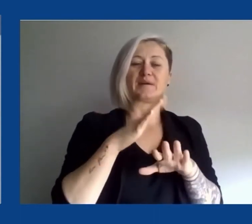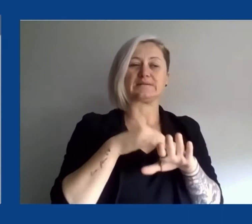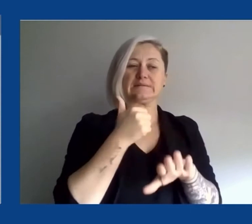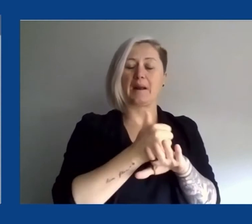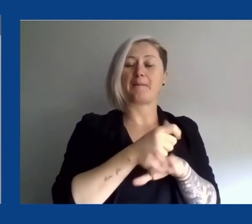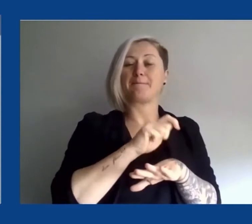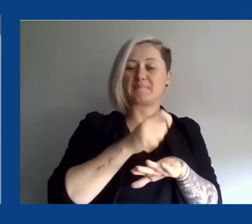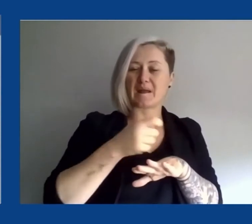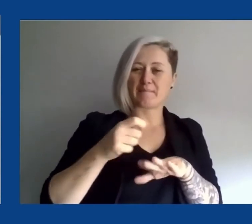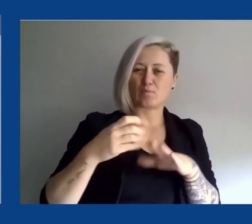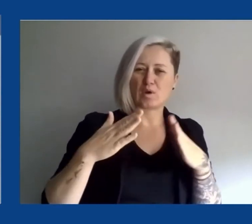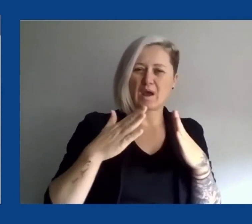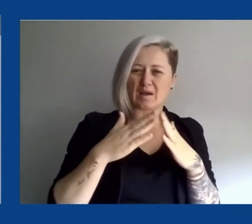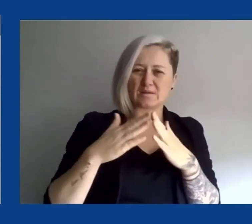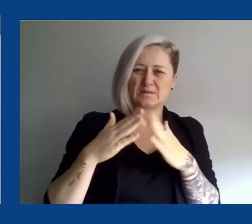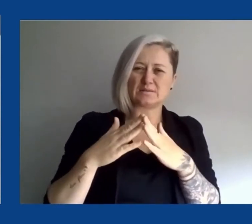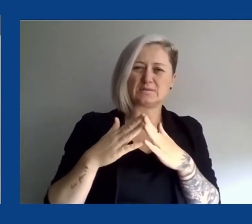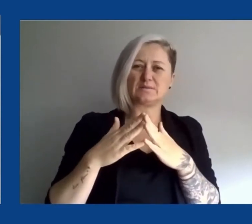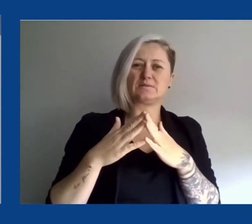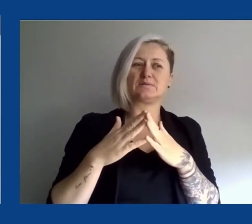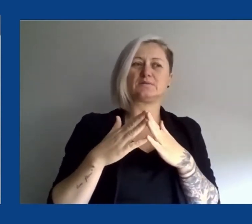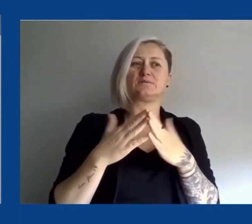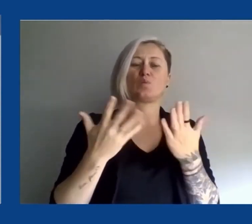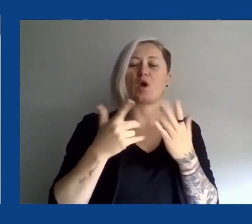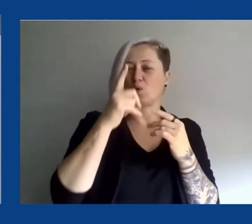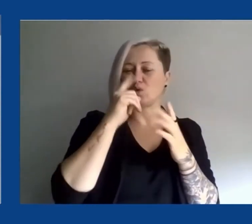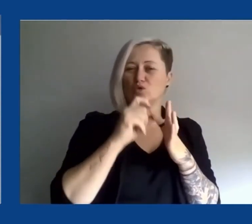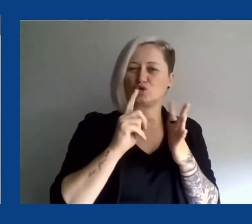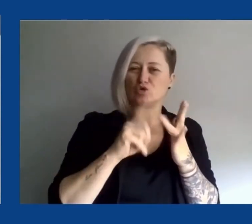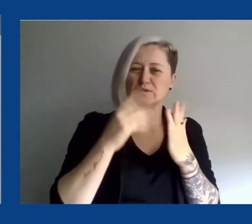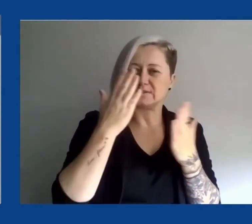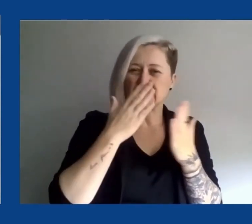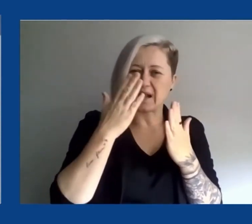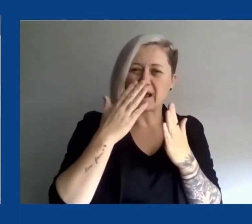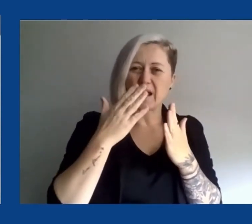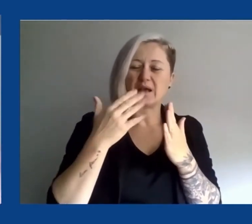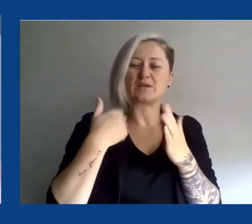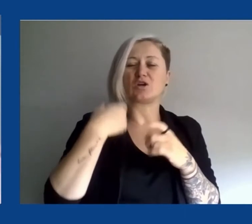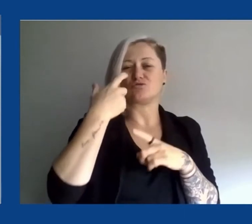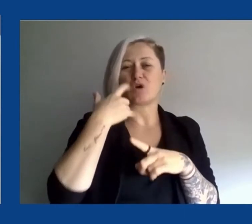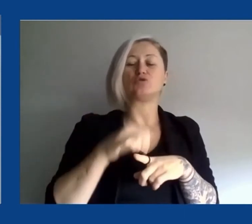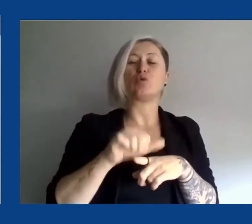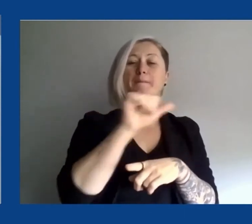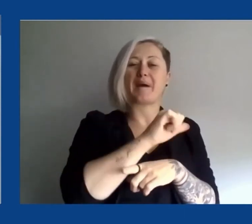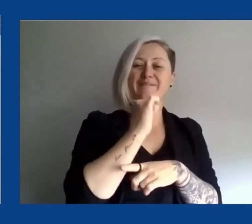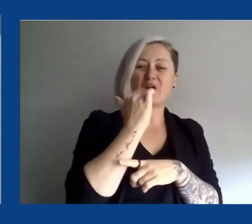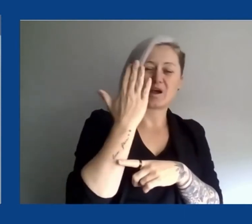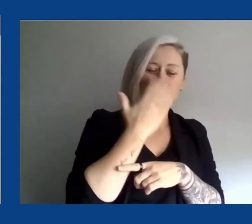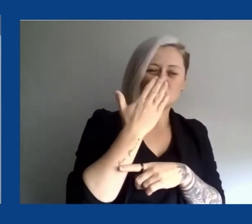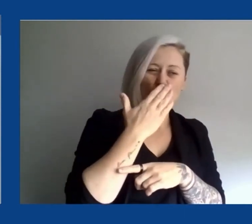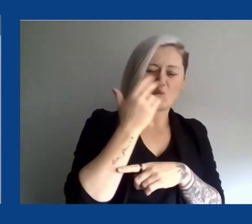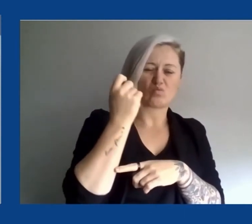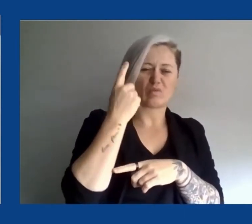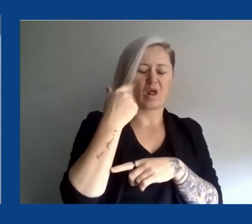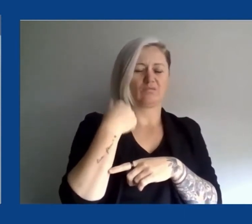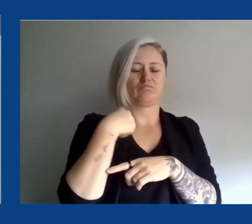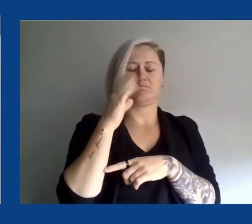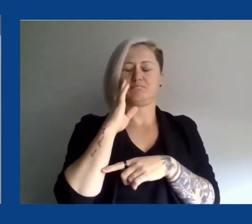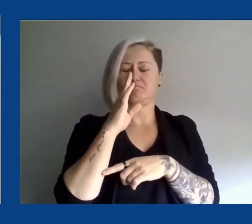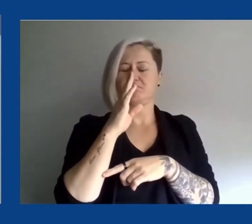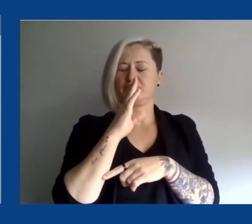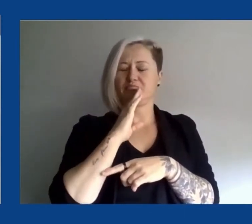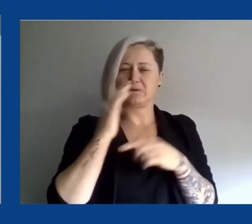houses where you could do studies. I tried to go back to high school, realised I'd missed a chunk of my learning.